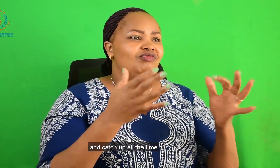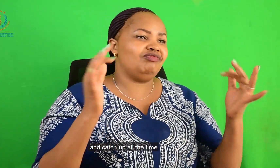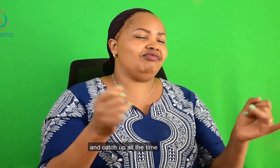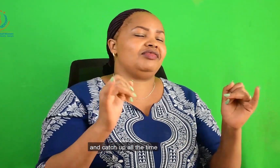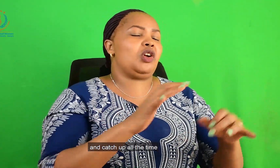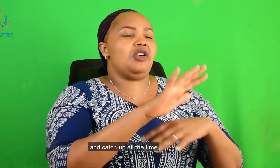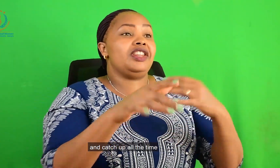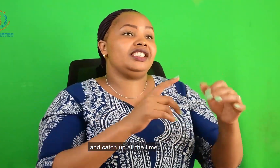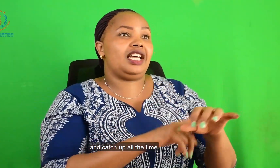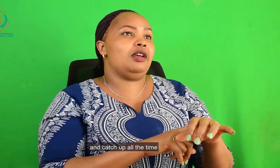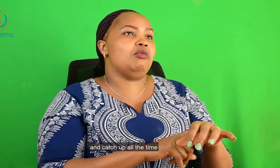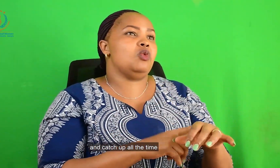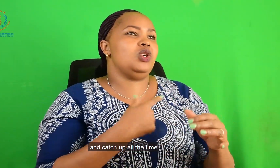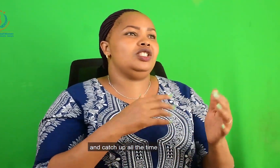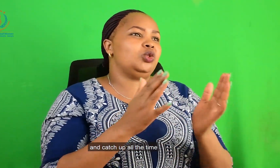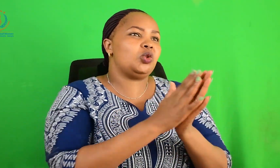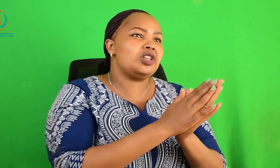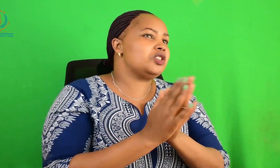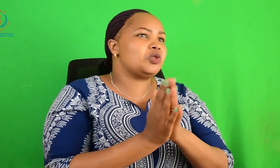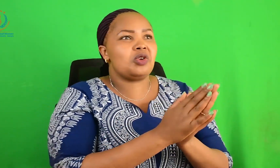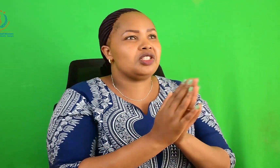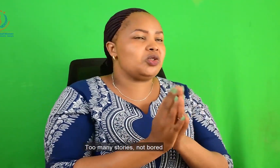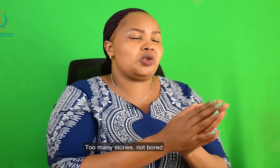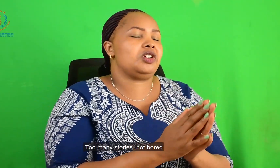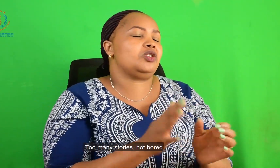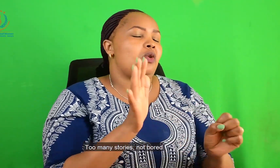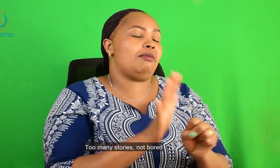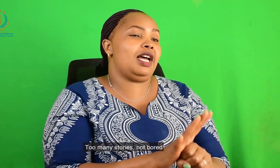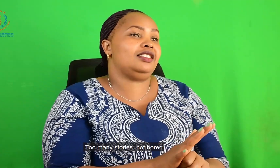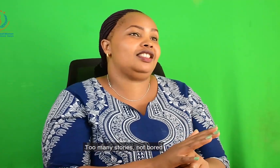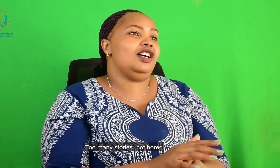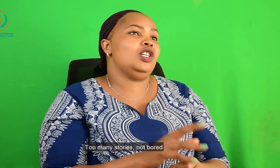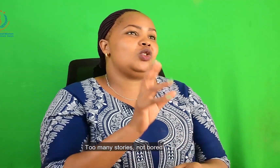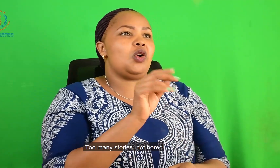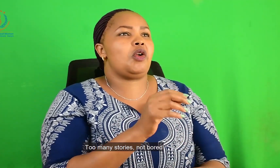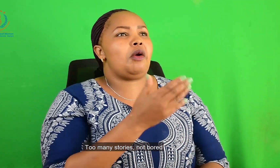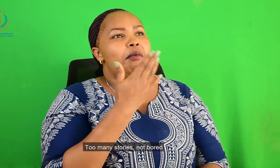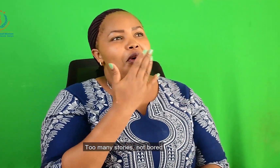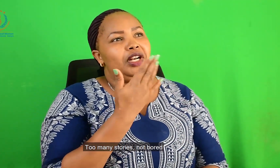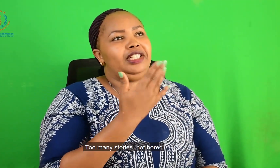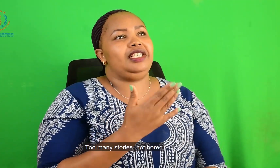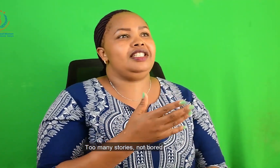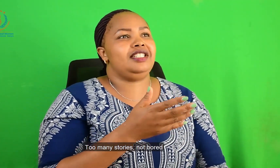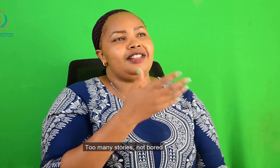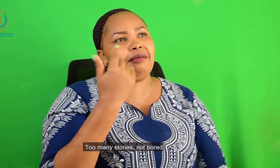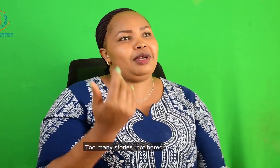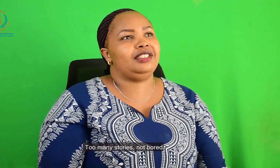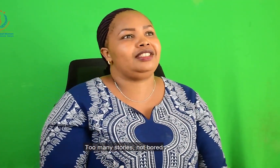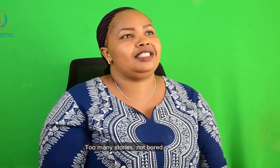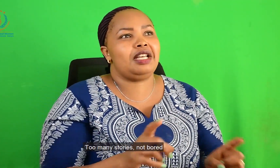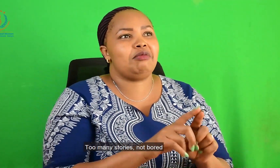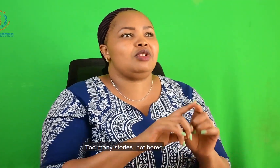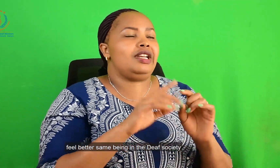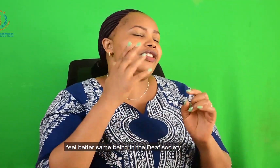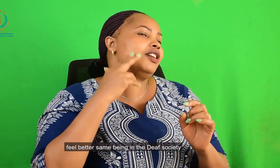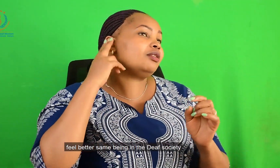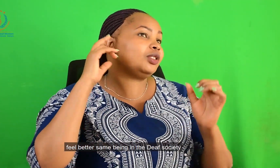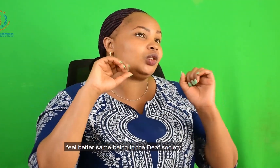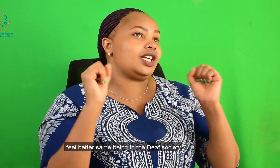catch up all the time. Stories and stories and stories. You don't get bored. I feel better at